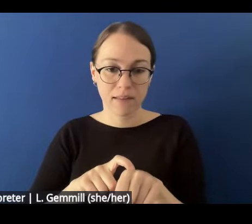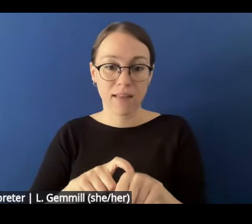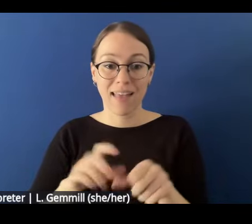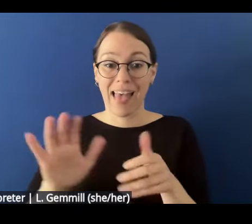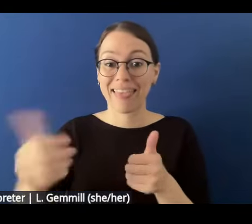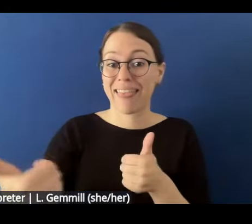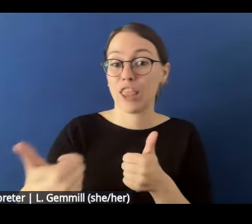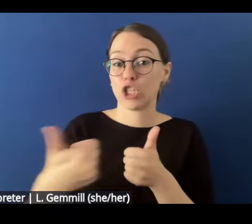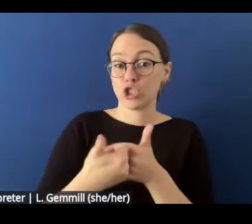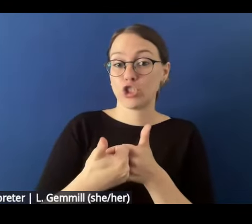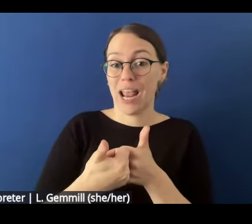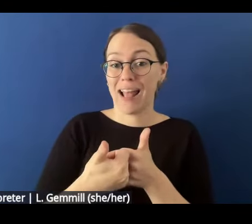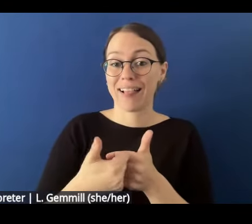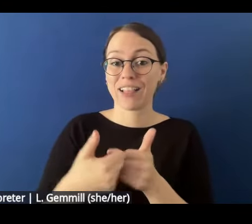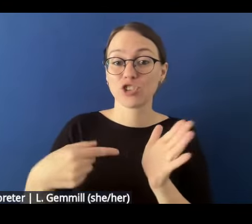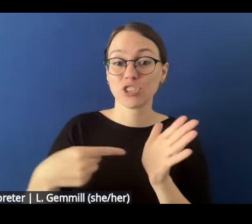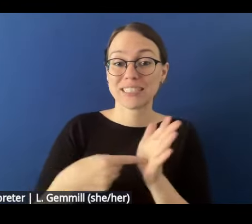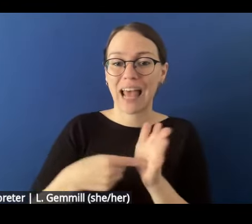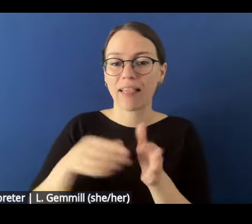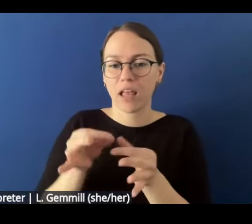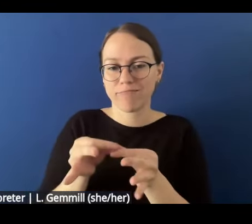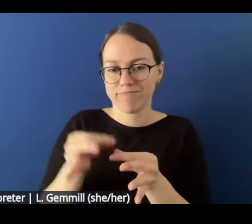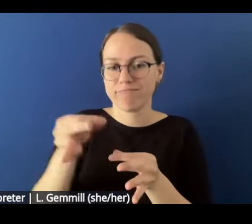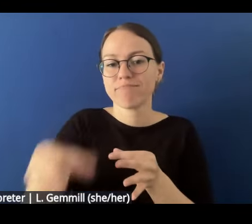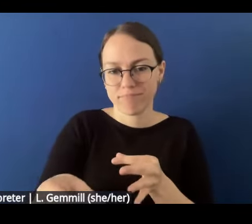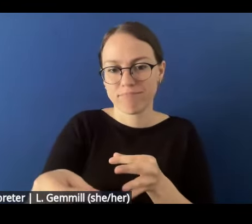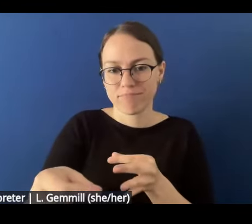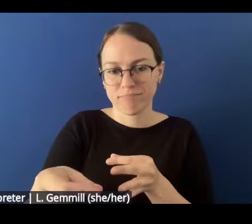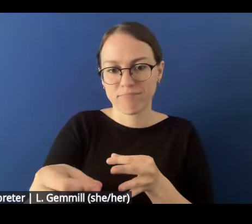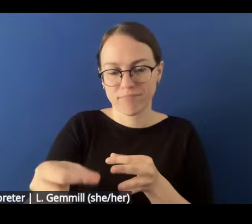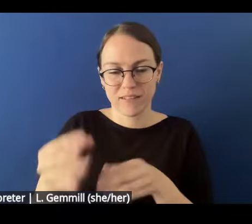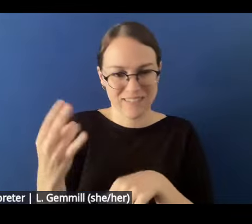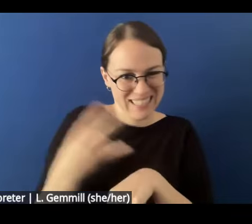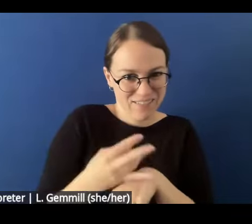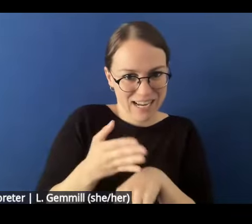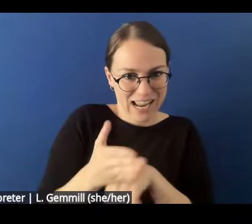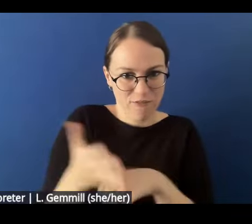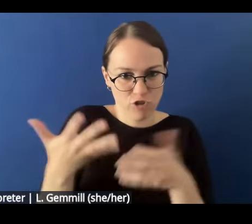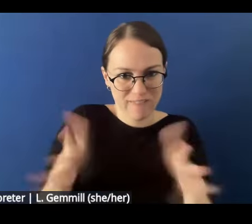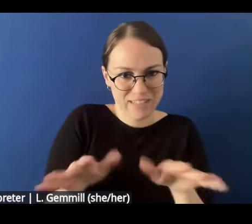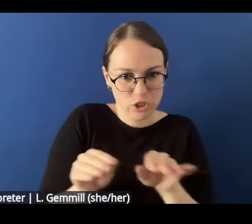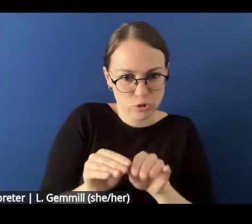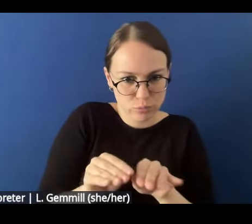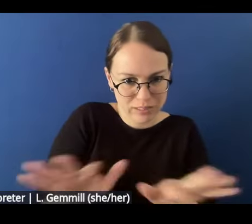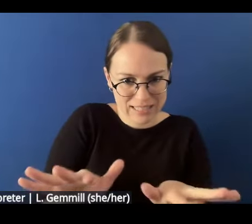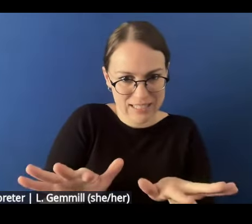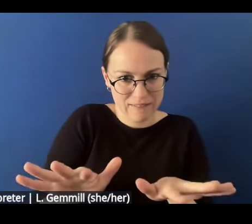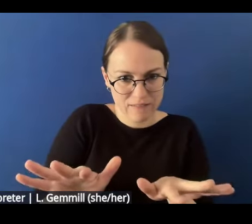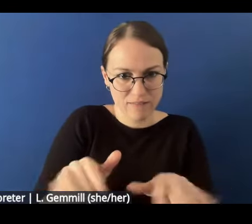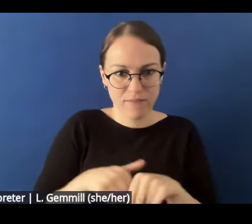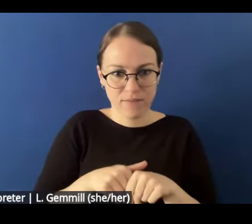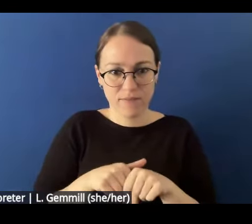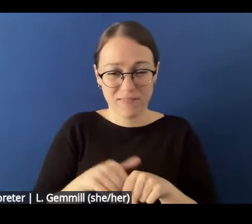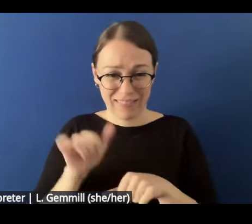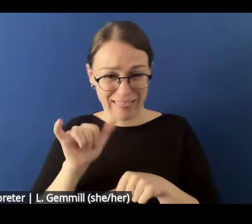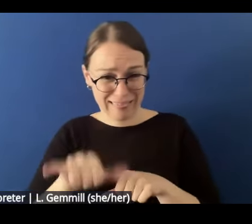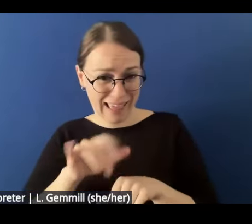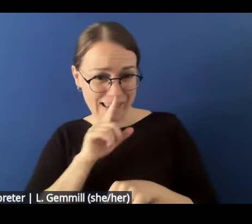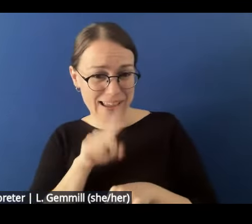deadline was extended for that reason for the 7 days from when we released it. I don't know if that answers your question completely or